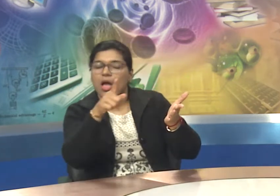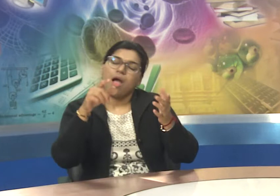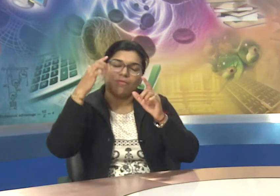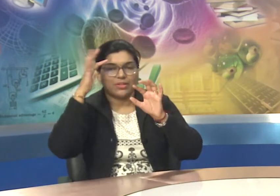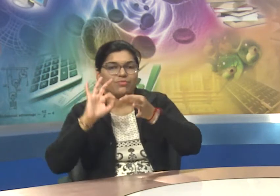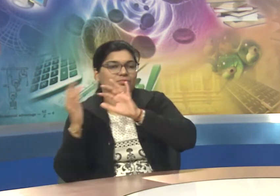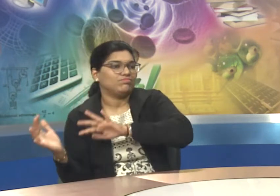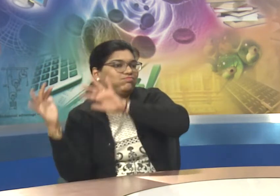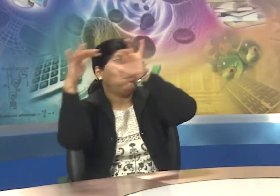out,